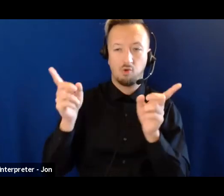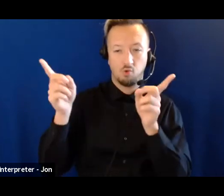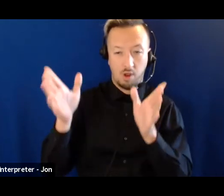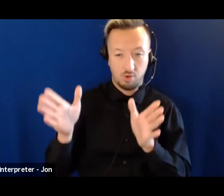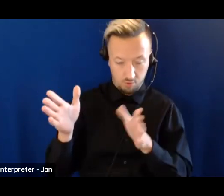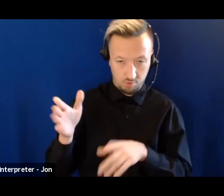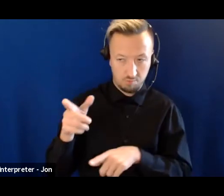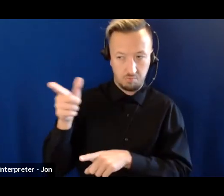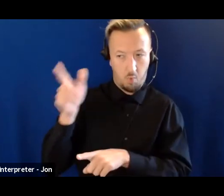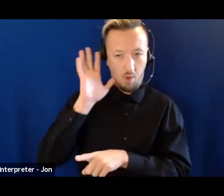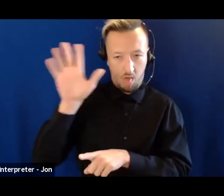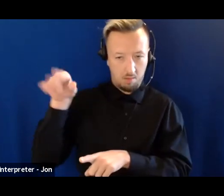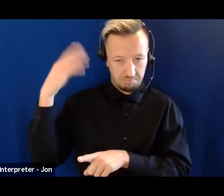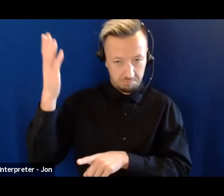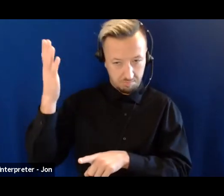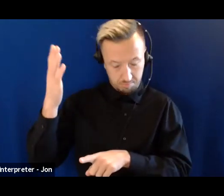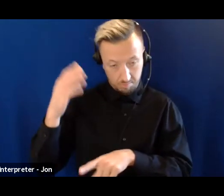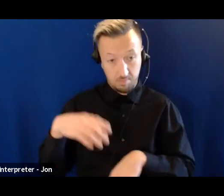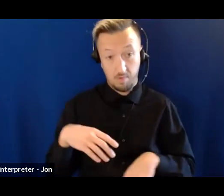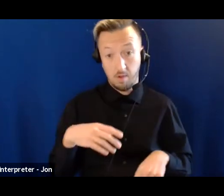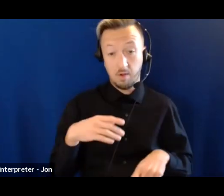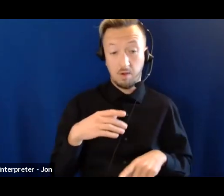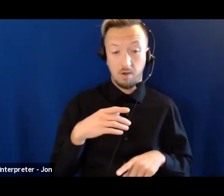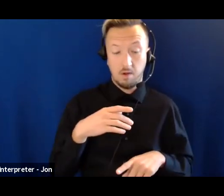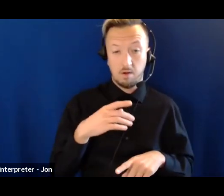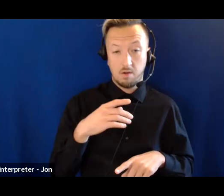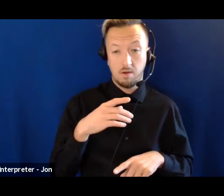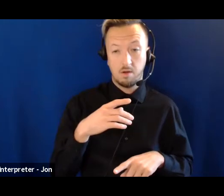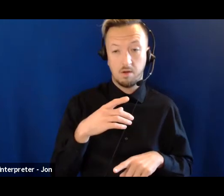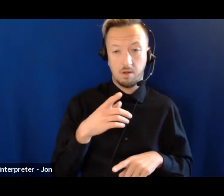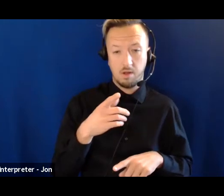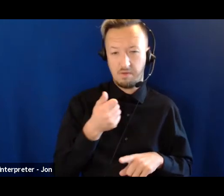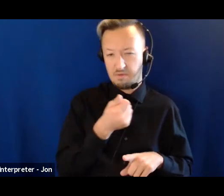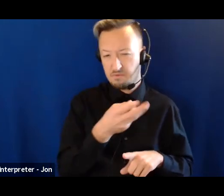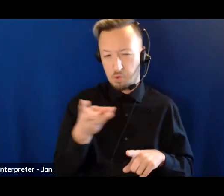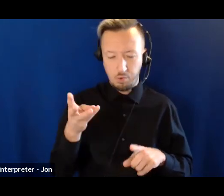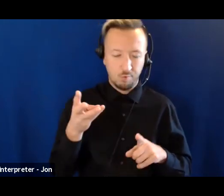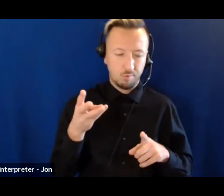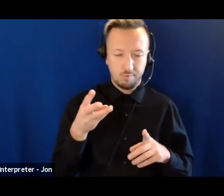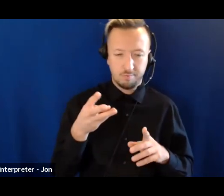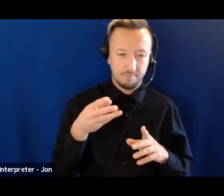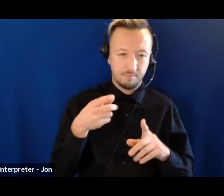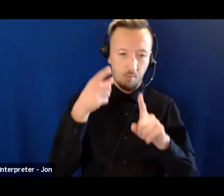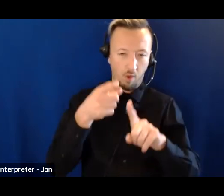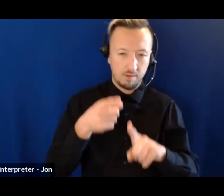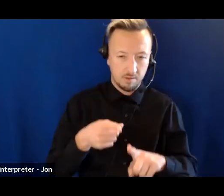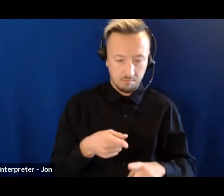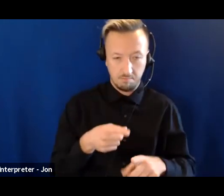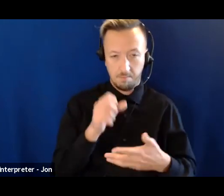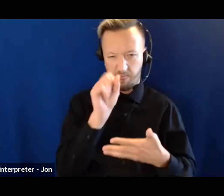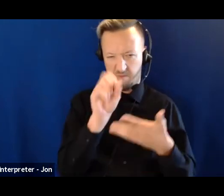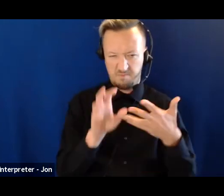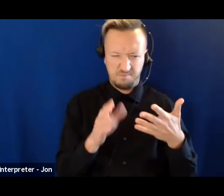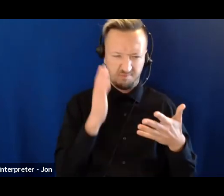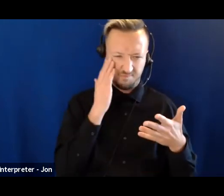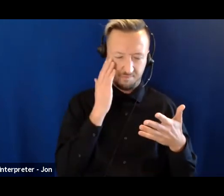this presentation. There are a few points which I'd like to go over, and I'm sure